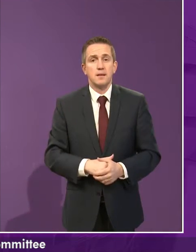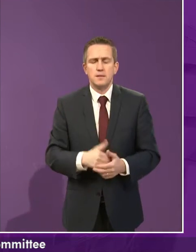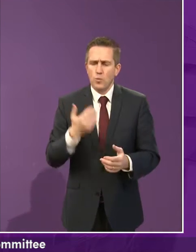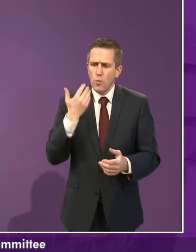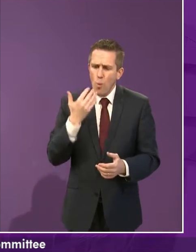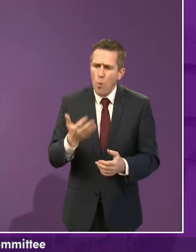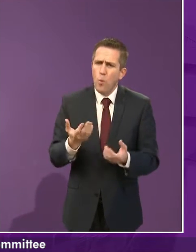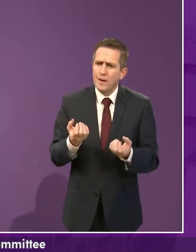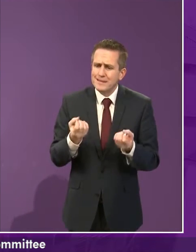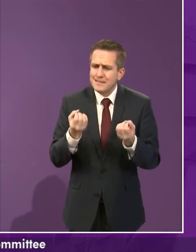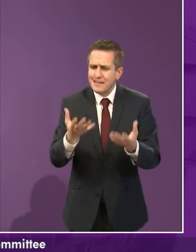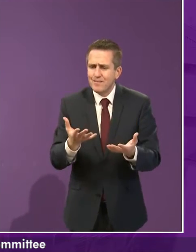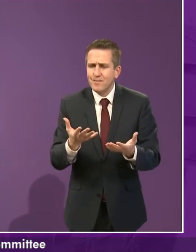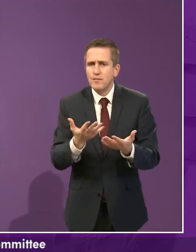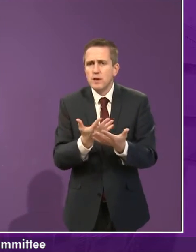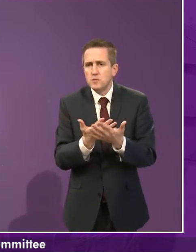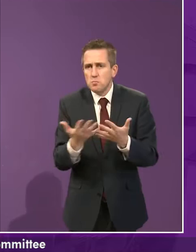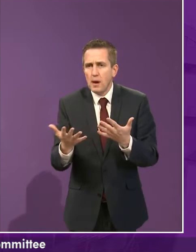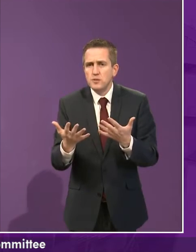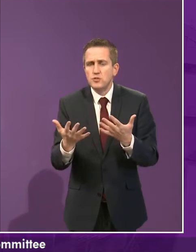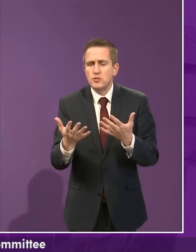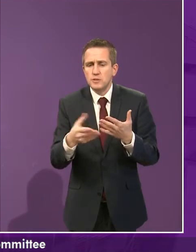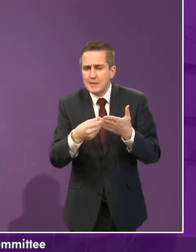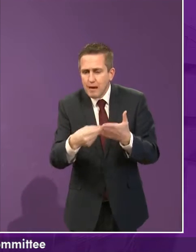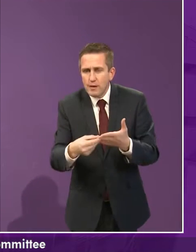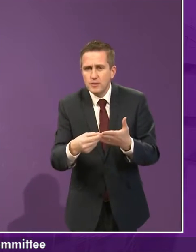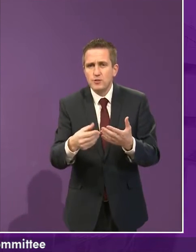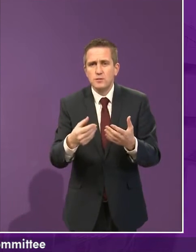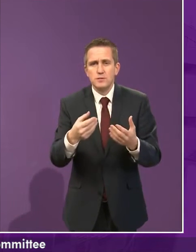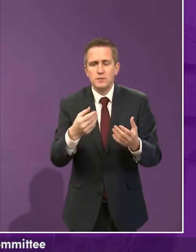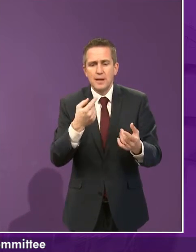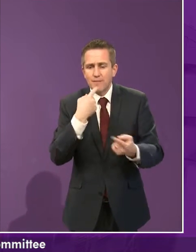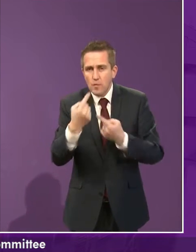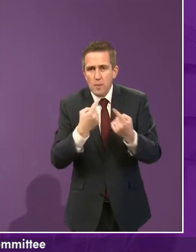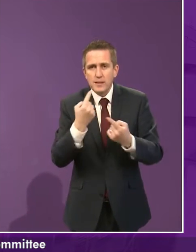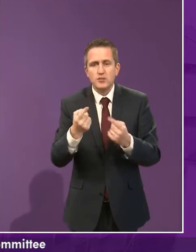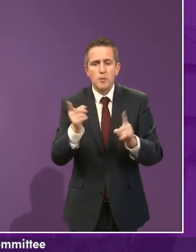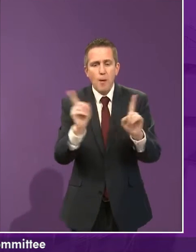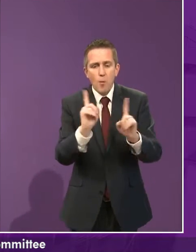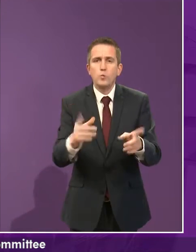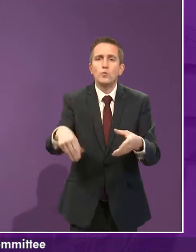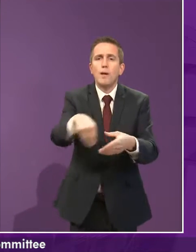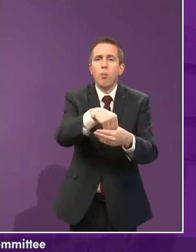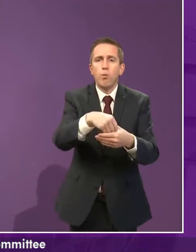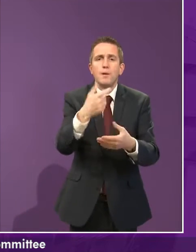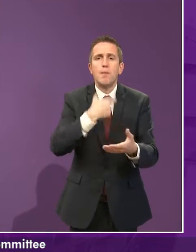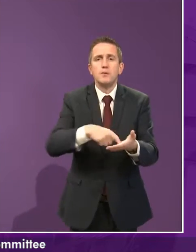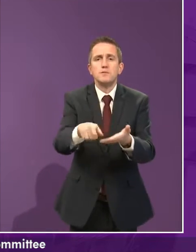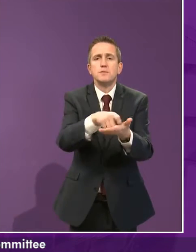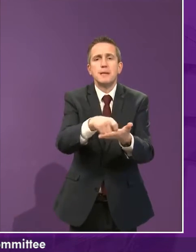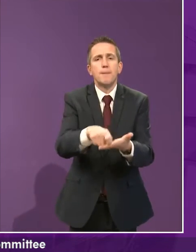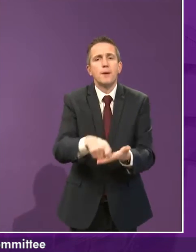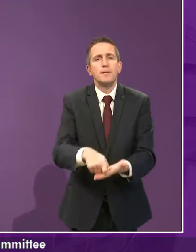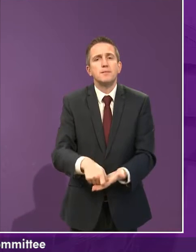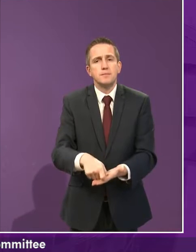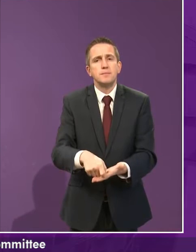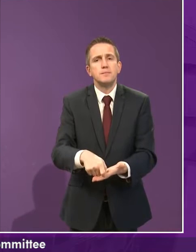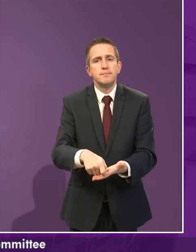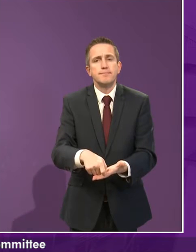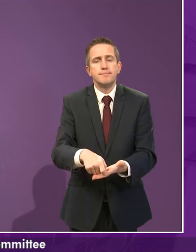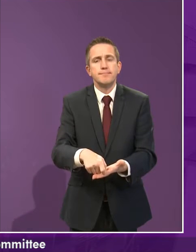much as possible, as much as we can, direction on what we are looking at or looking for in